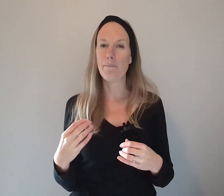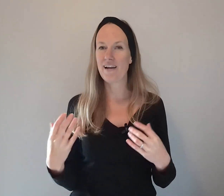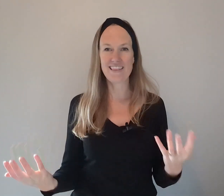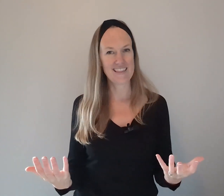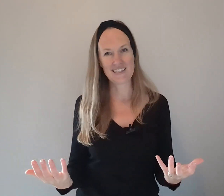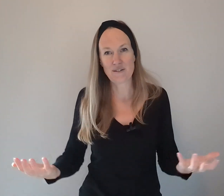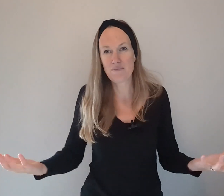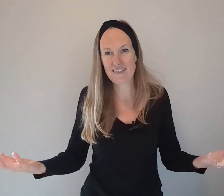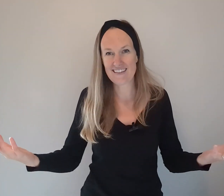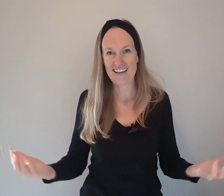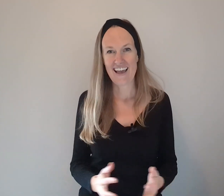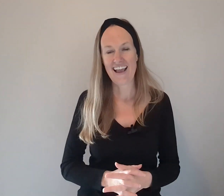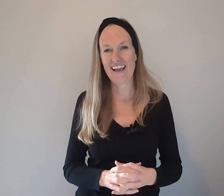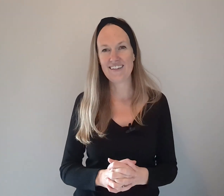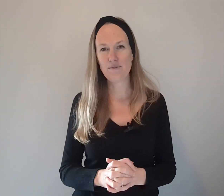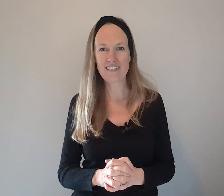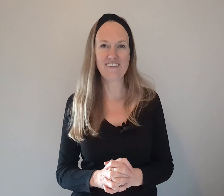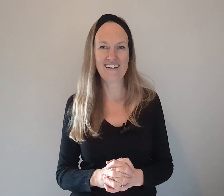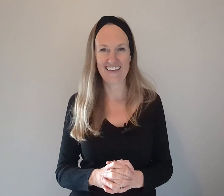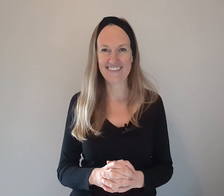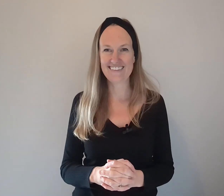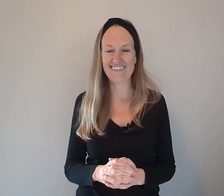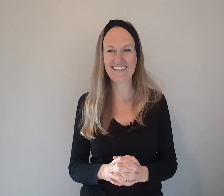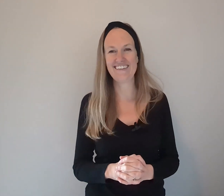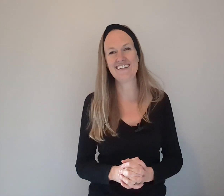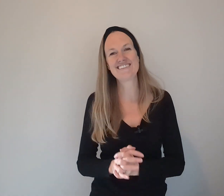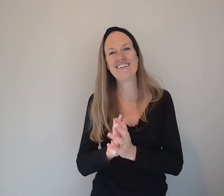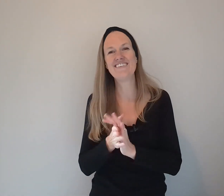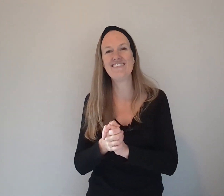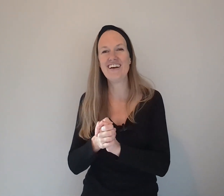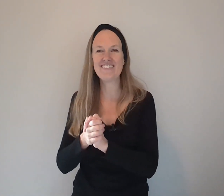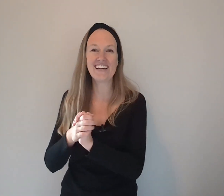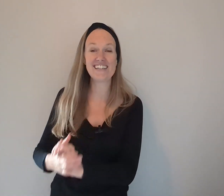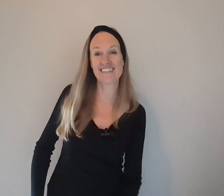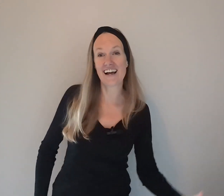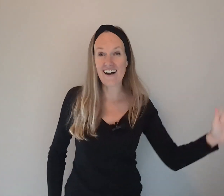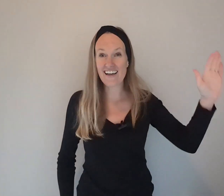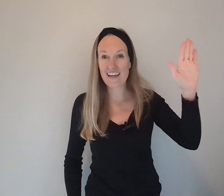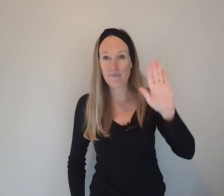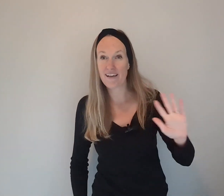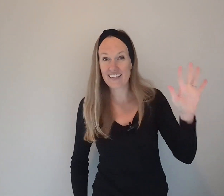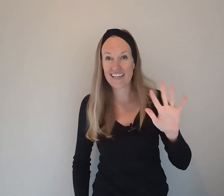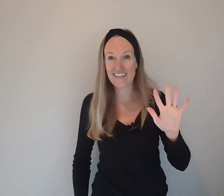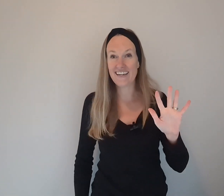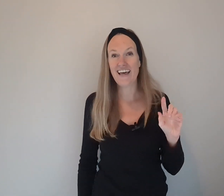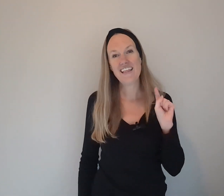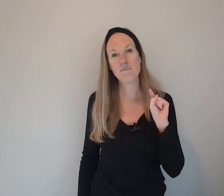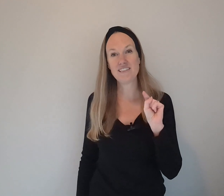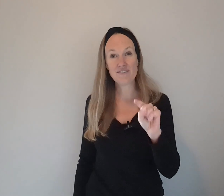but it's Christmas and we can do hard things, so we can do this. So remember, guys, that I am left-handed. That means if